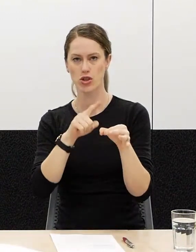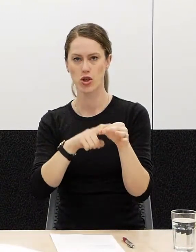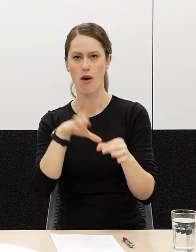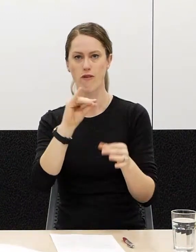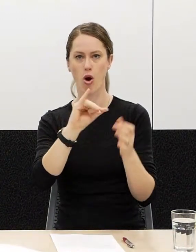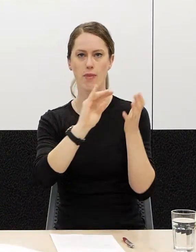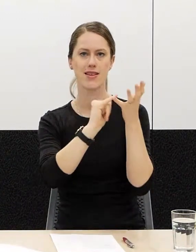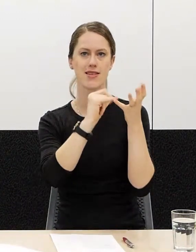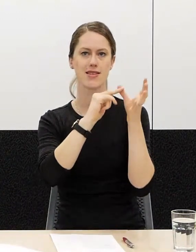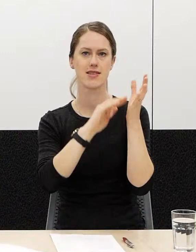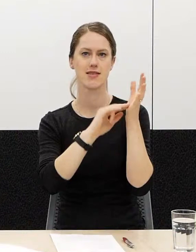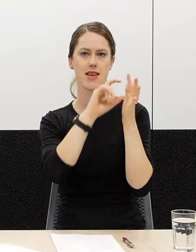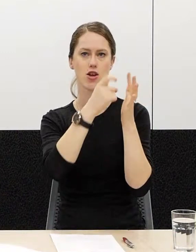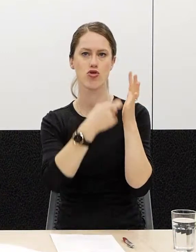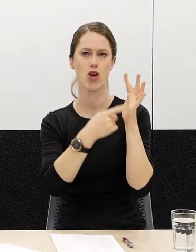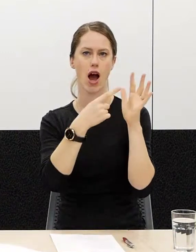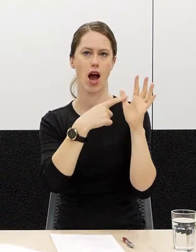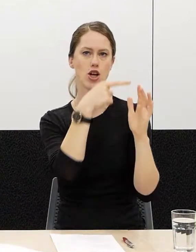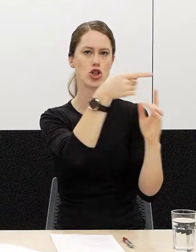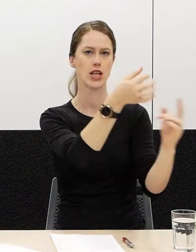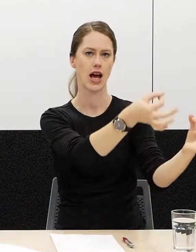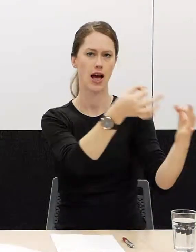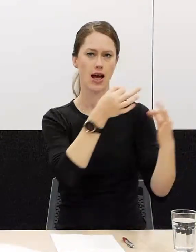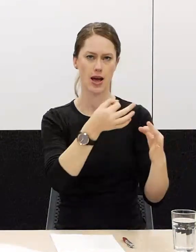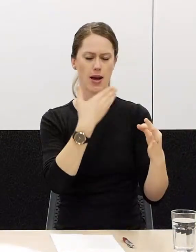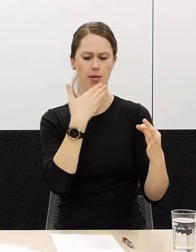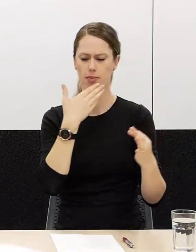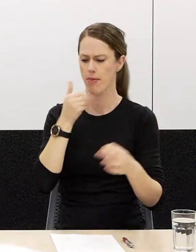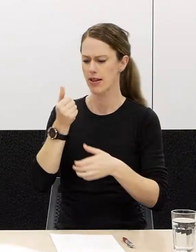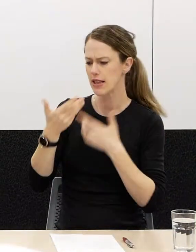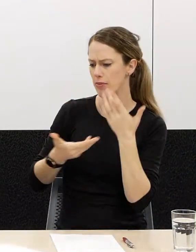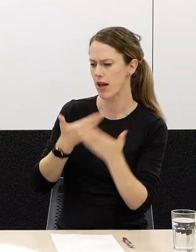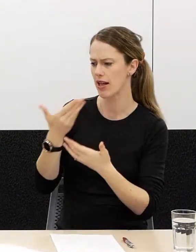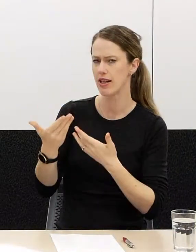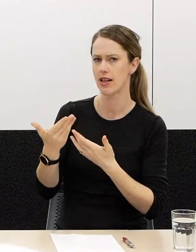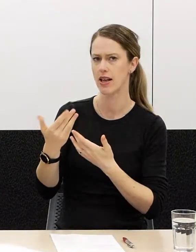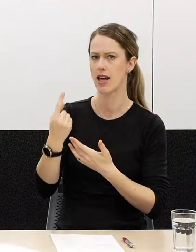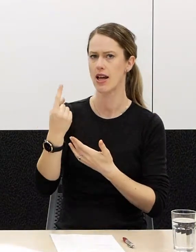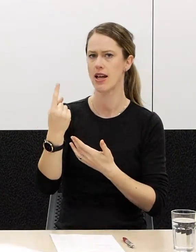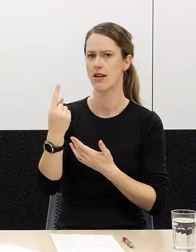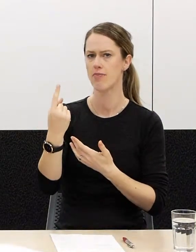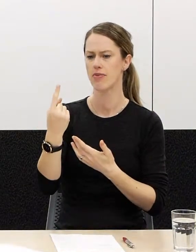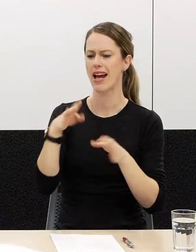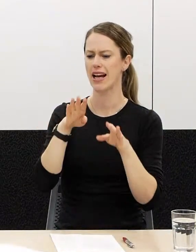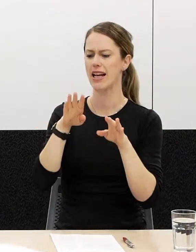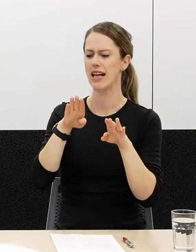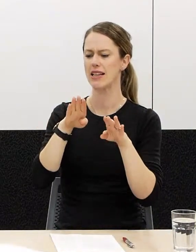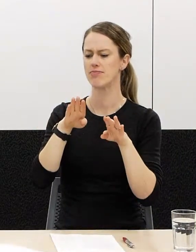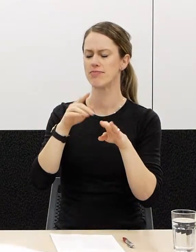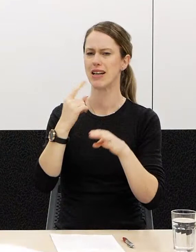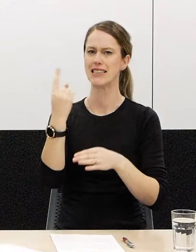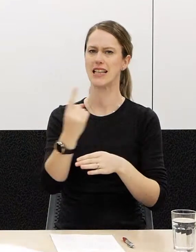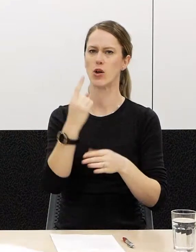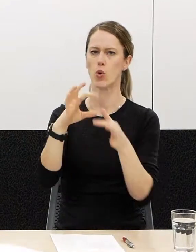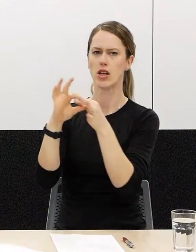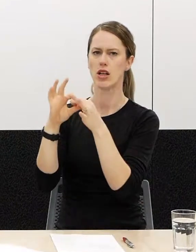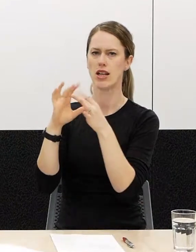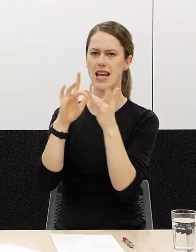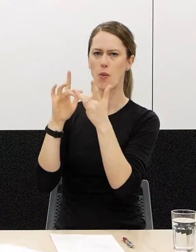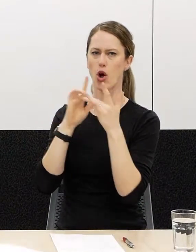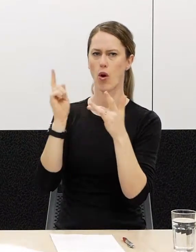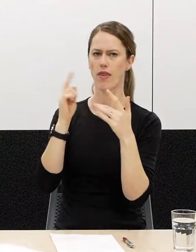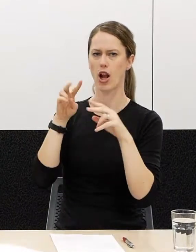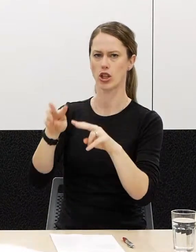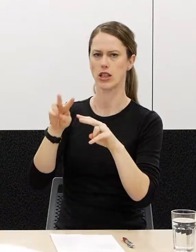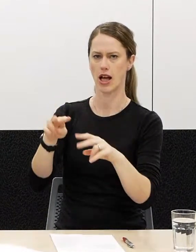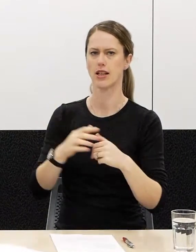from Sandra, and her question is, can you explain what a single network might look like? And what we